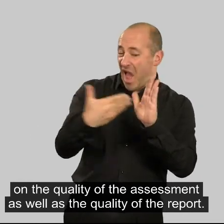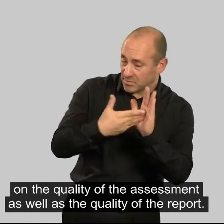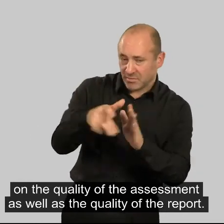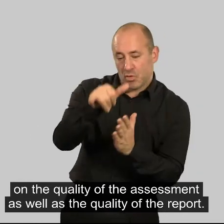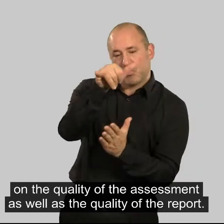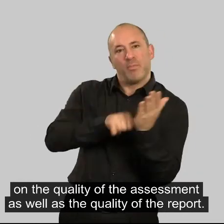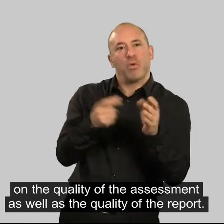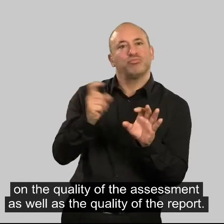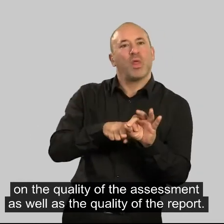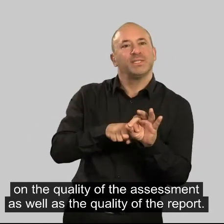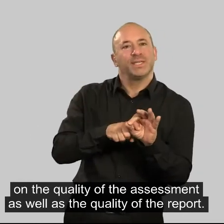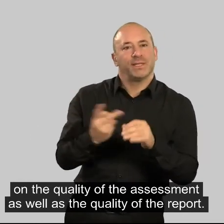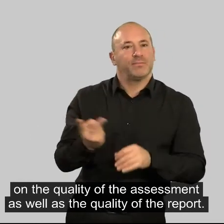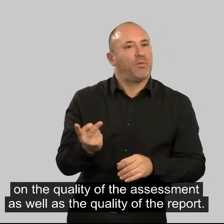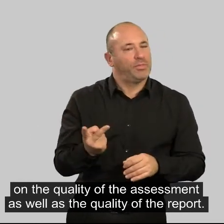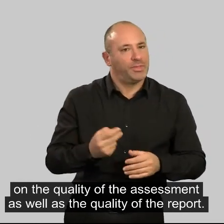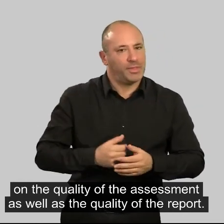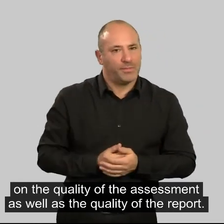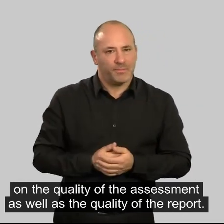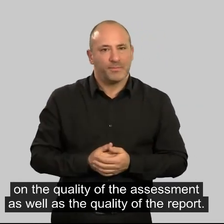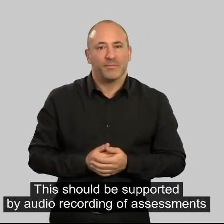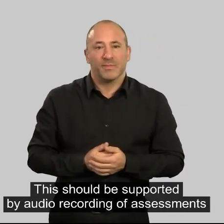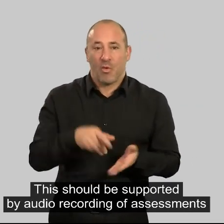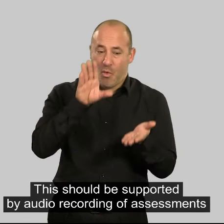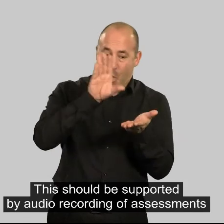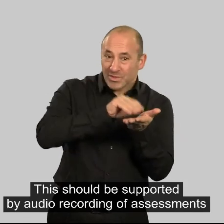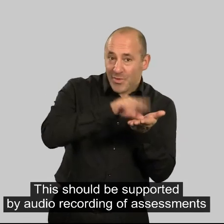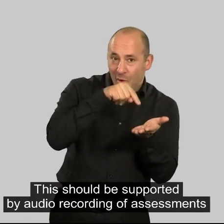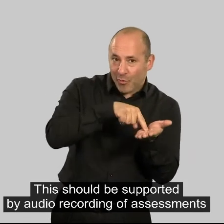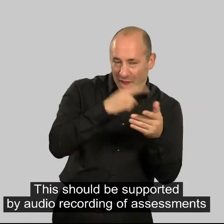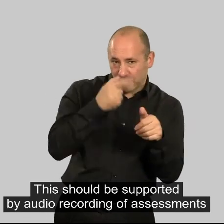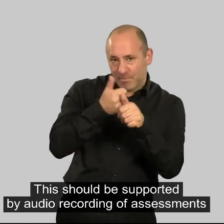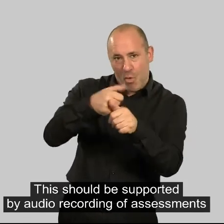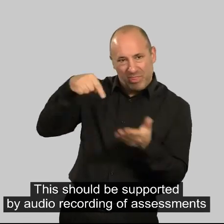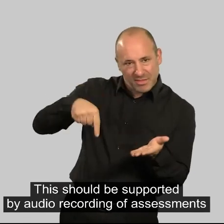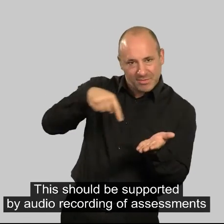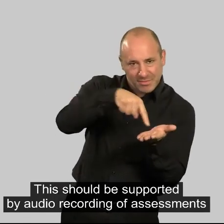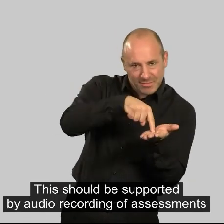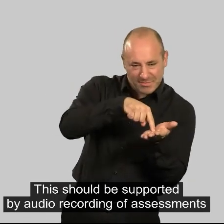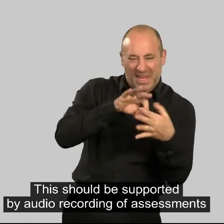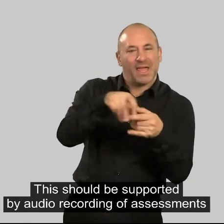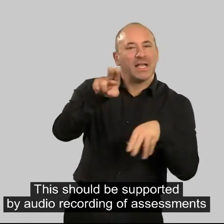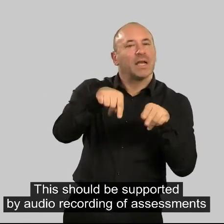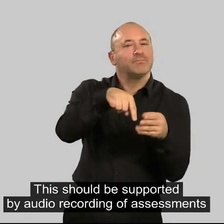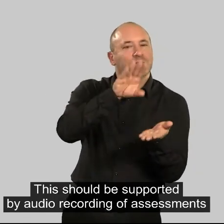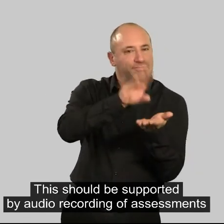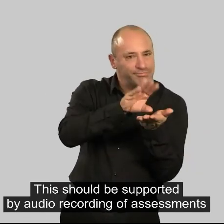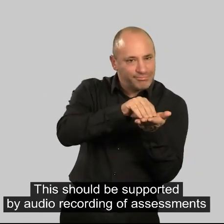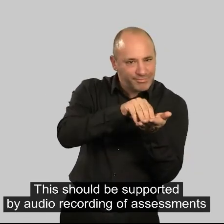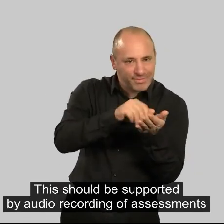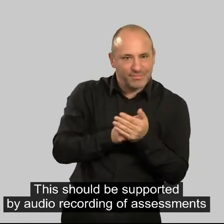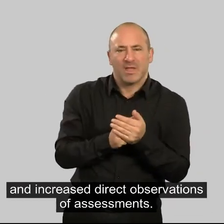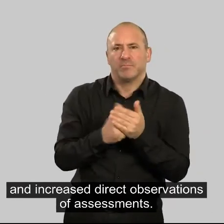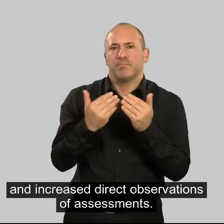well as the quality of the report. This should be supported by audio recording of assessments and increased